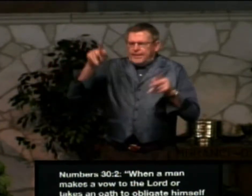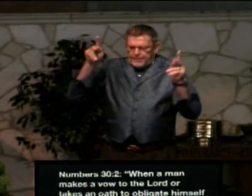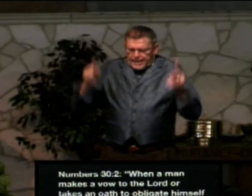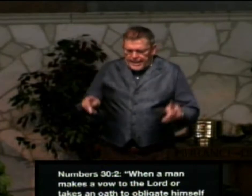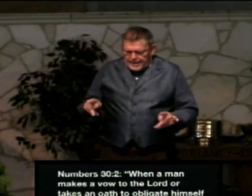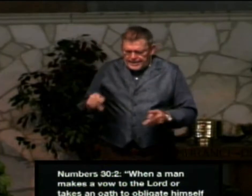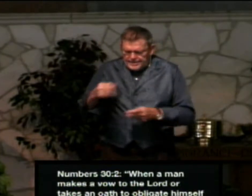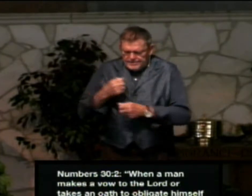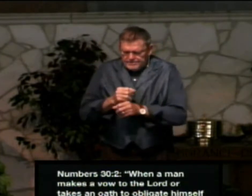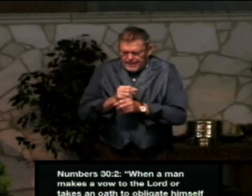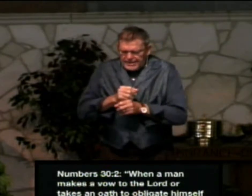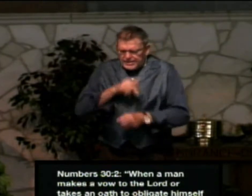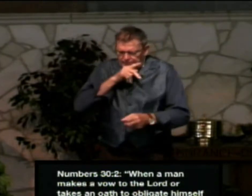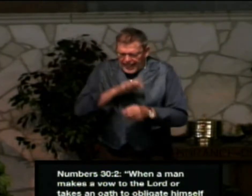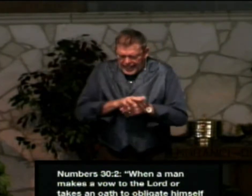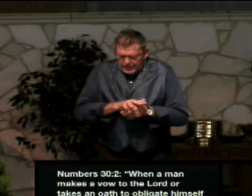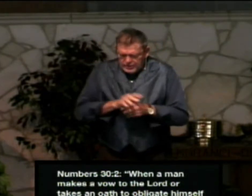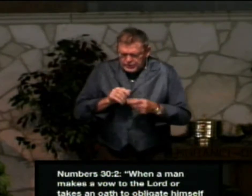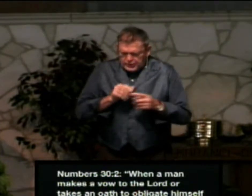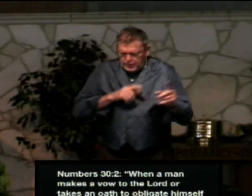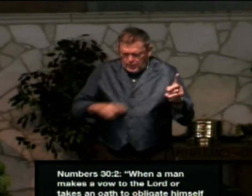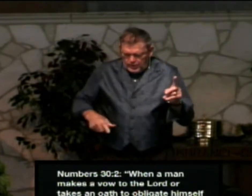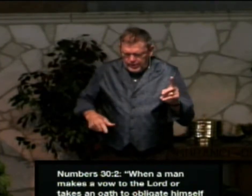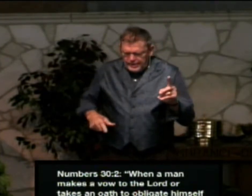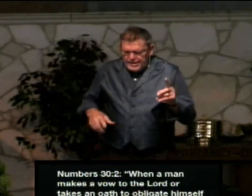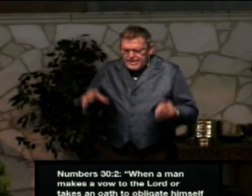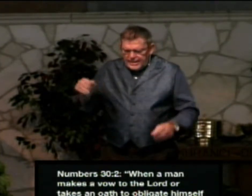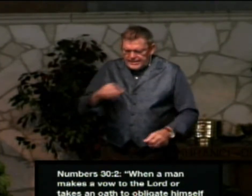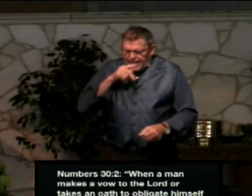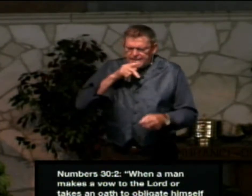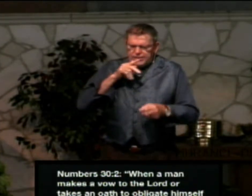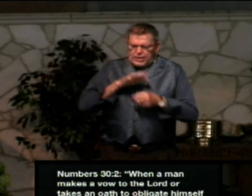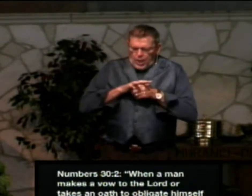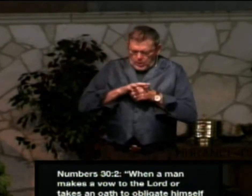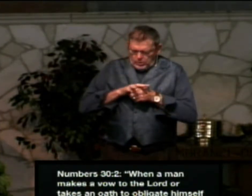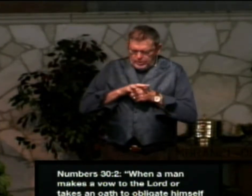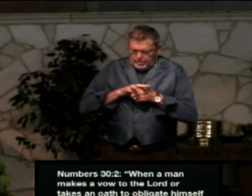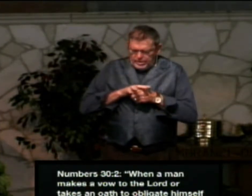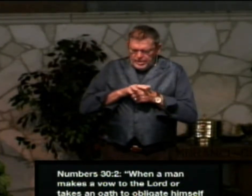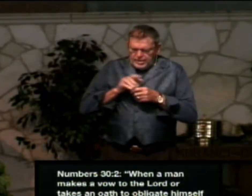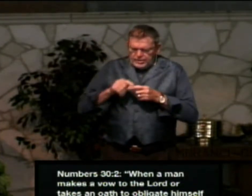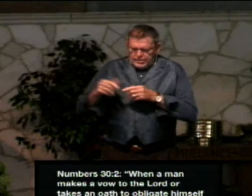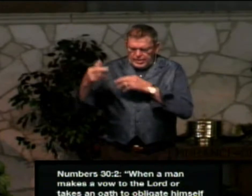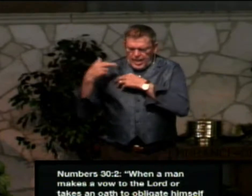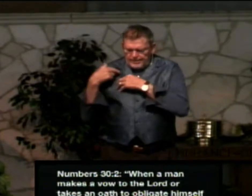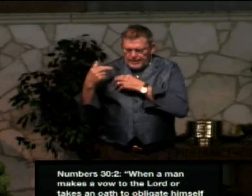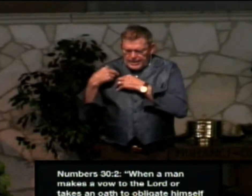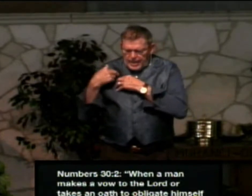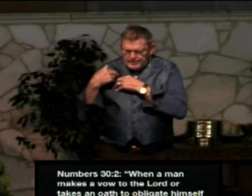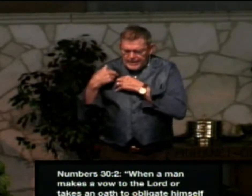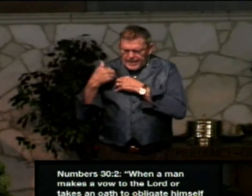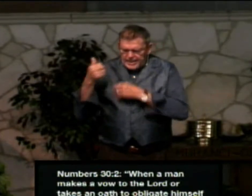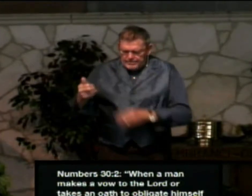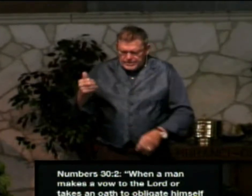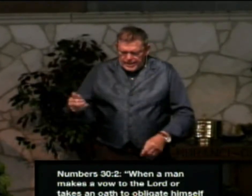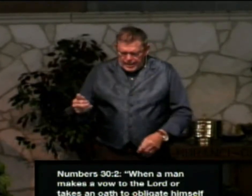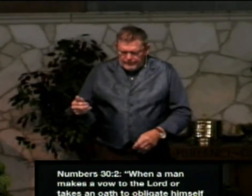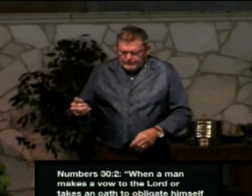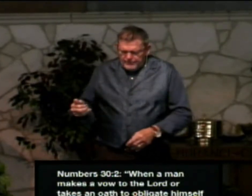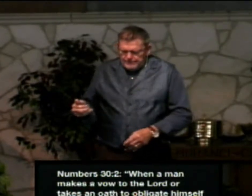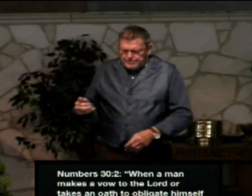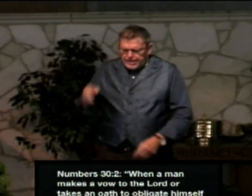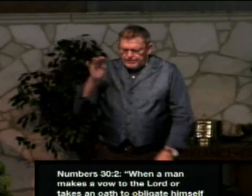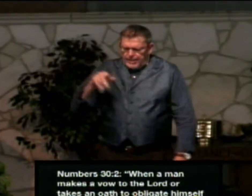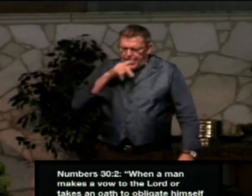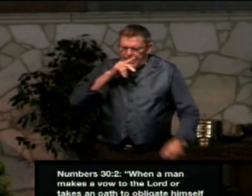When a man makes a vow to the Lord and takes an oath to obligate